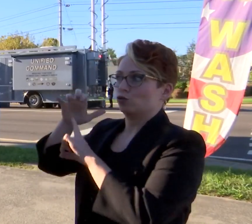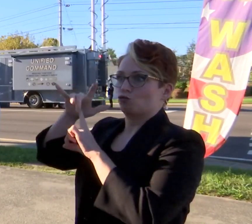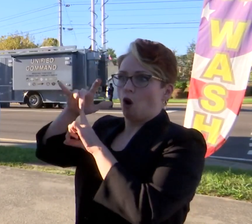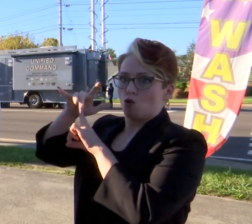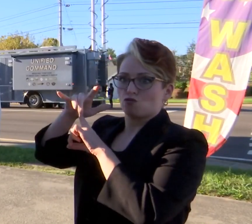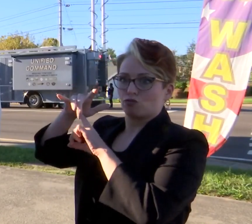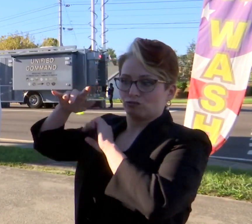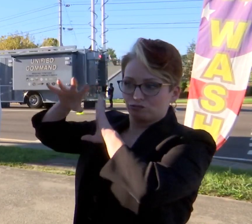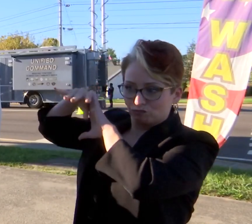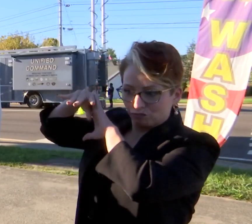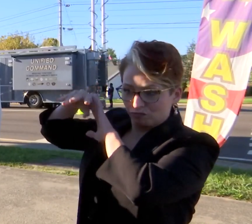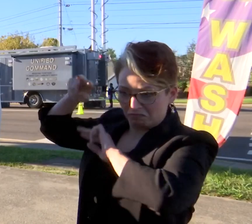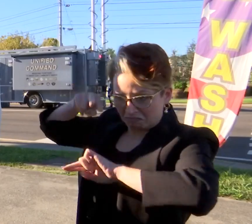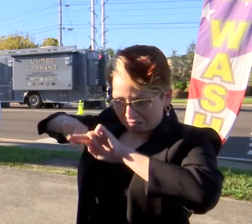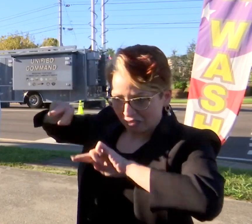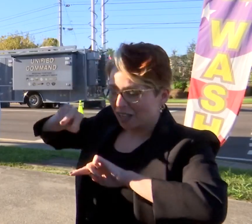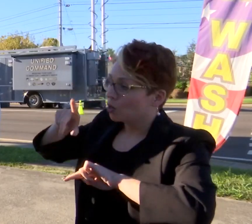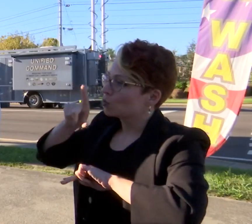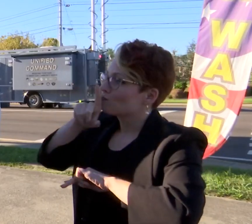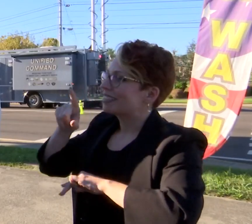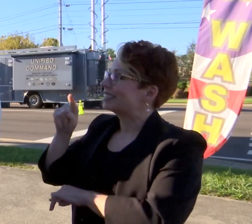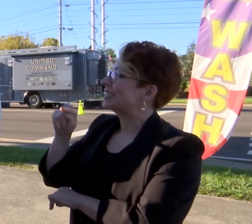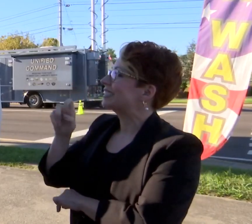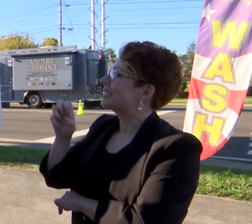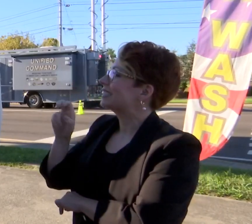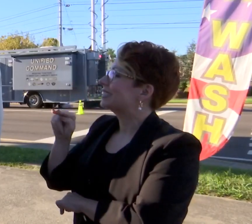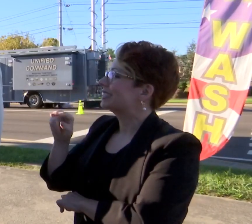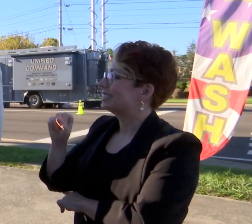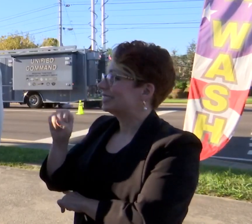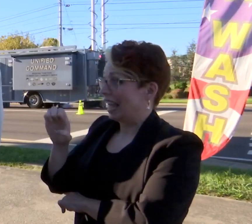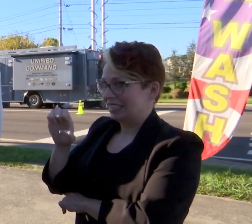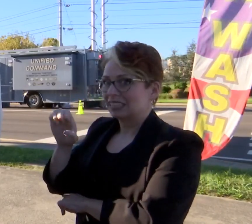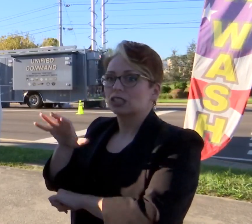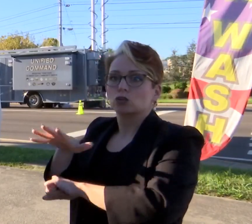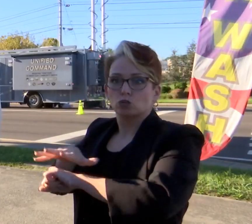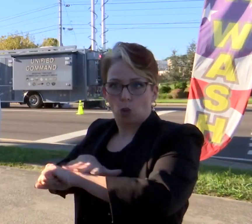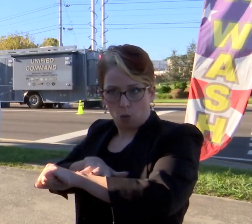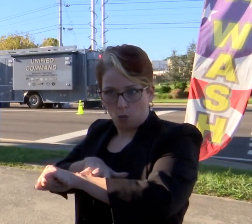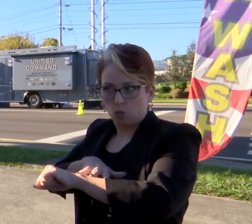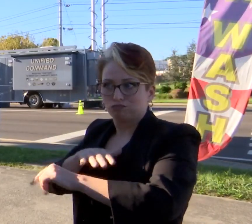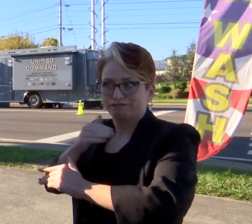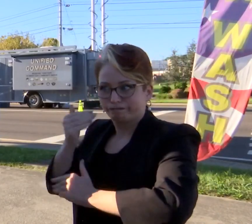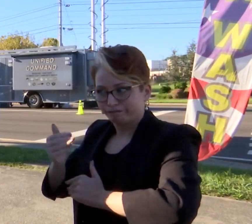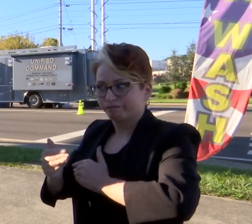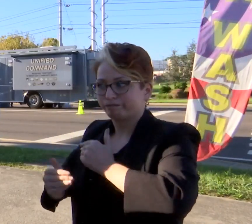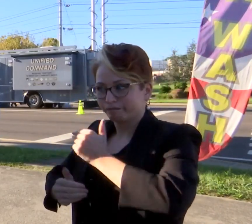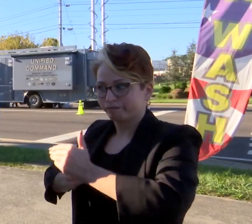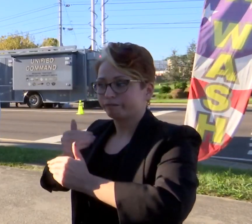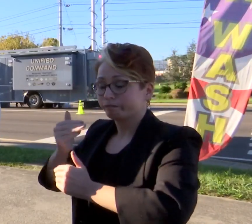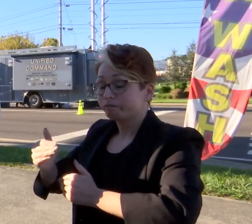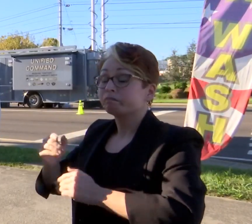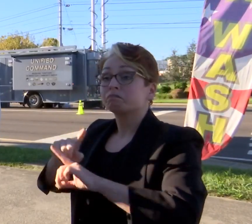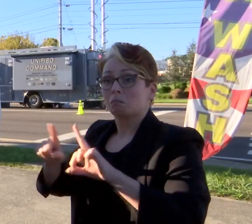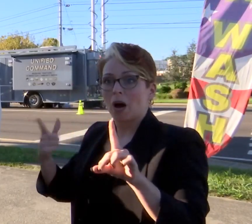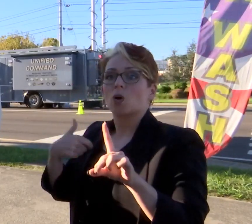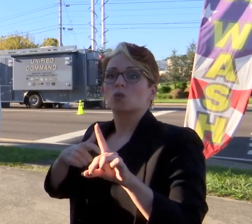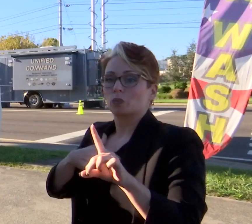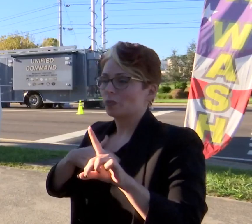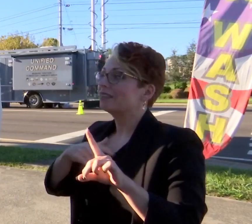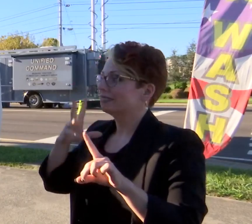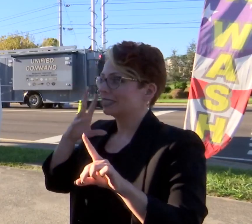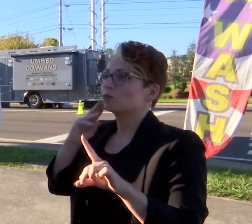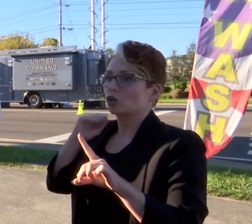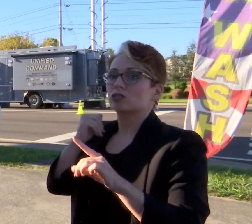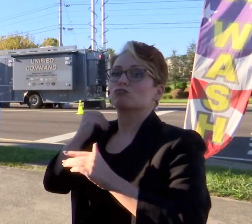tense, extremely slow going, but they are making notable progress going in and literally pulling those out